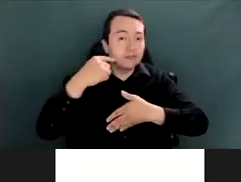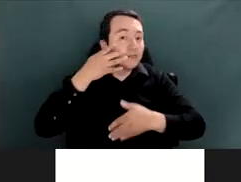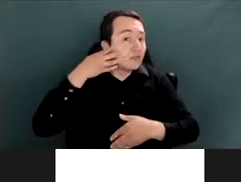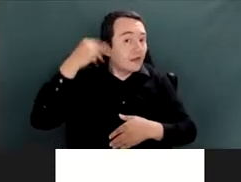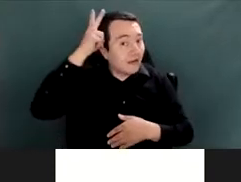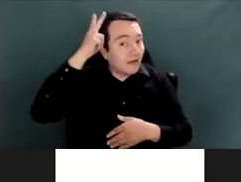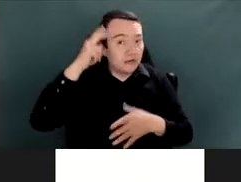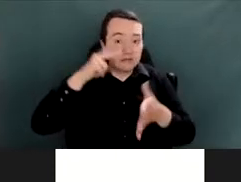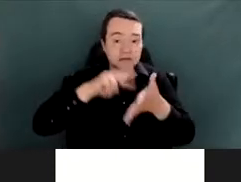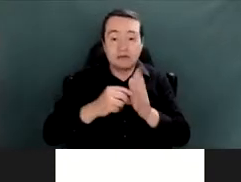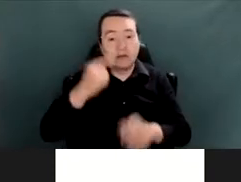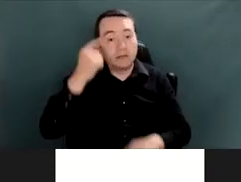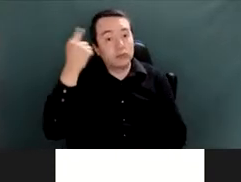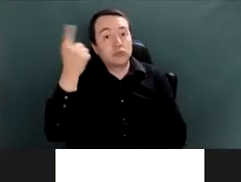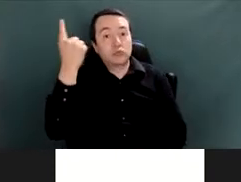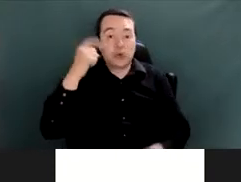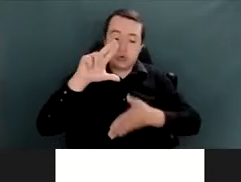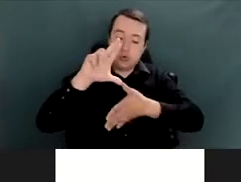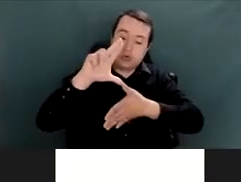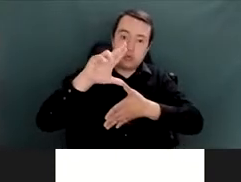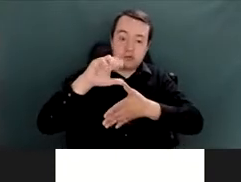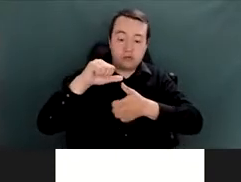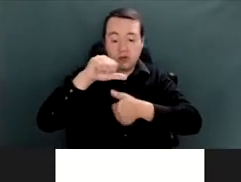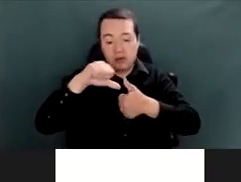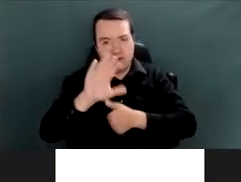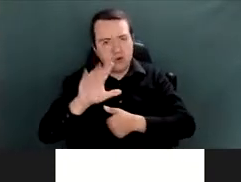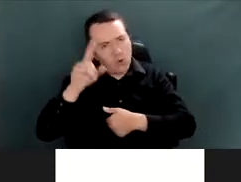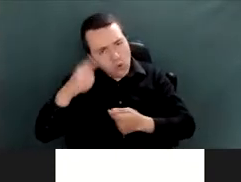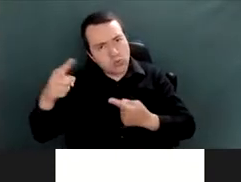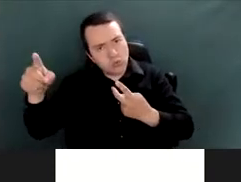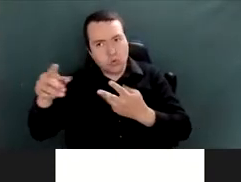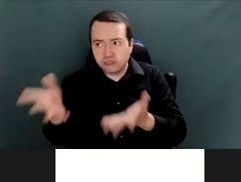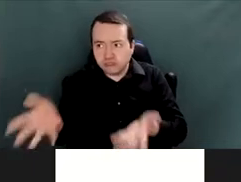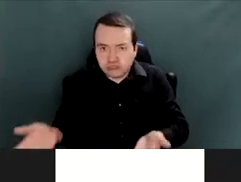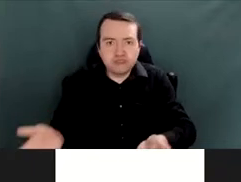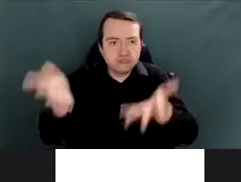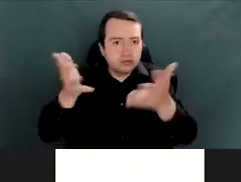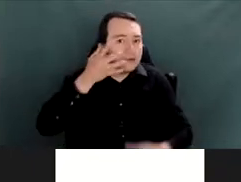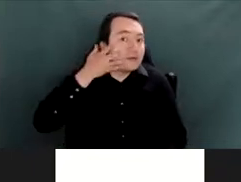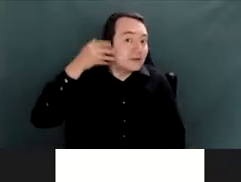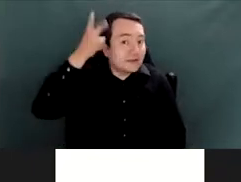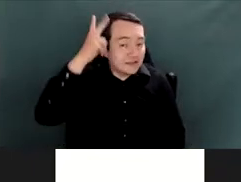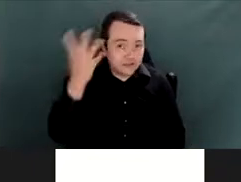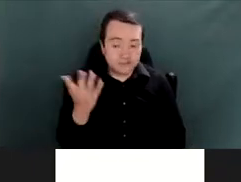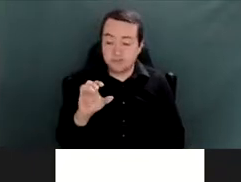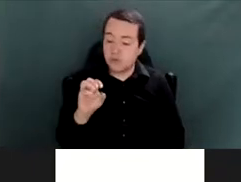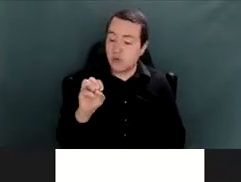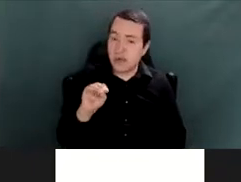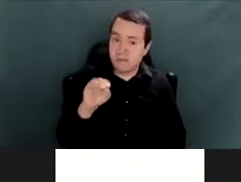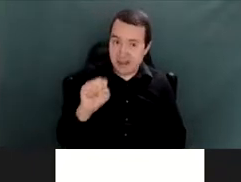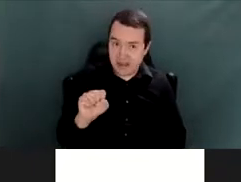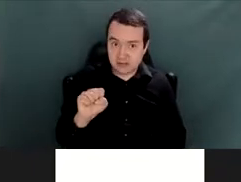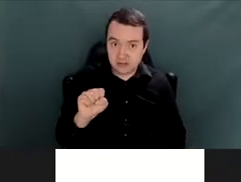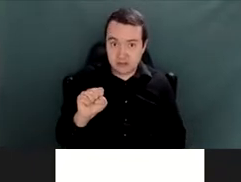regions, going beyond the region of Latin America and the Caribbean. Here, the World